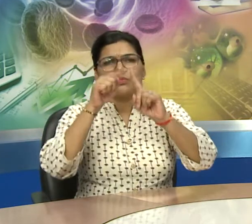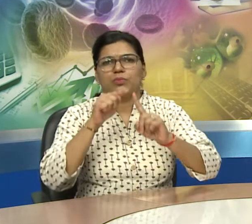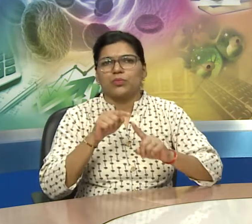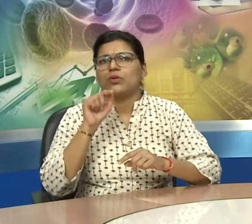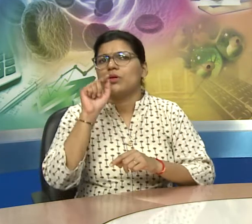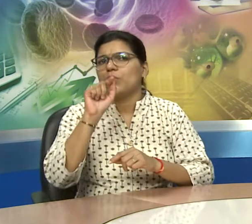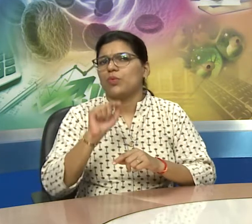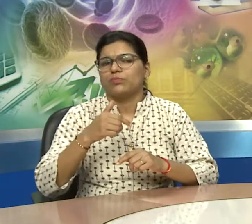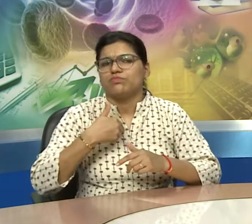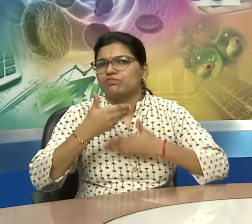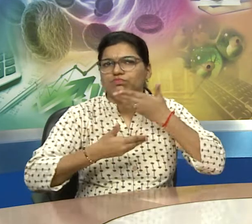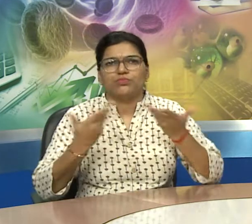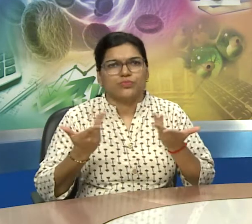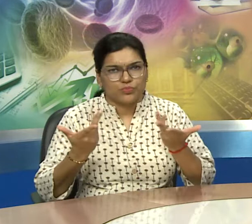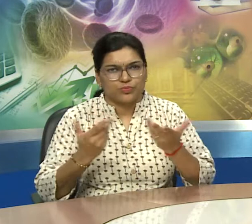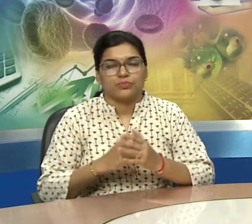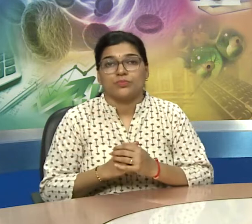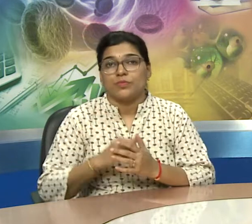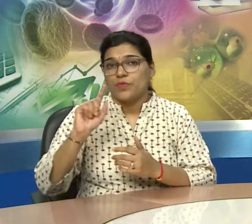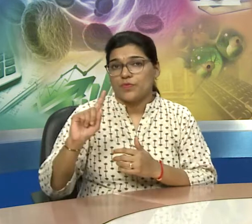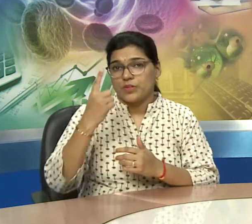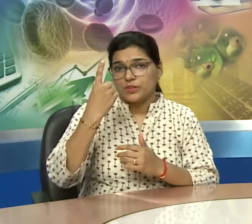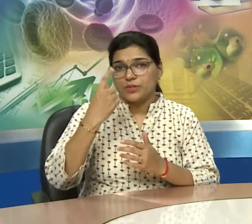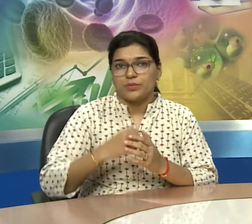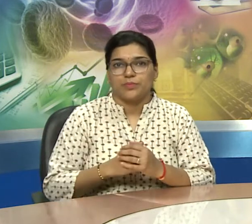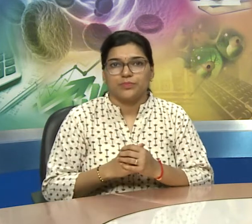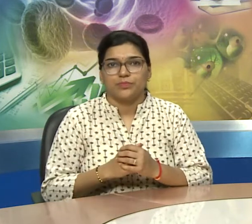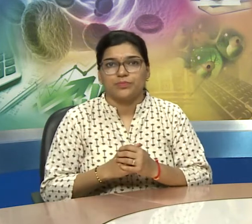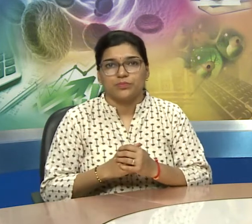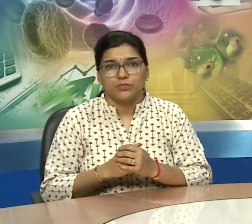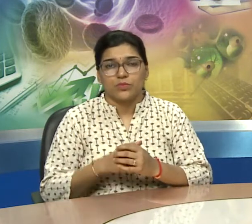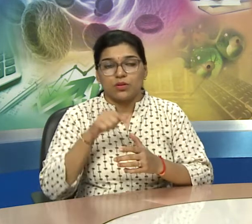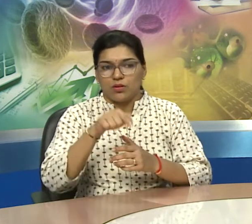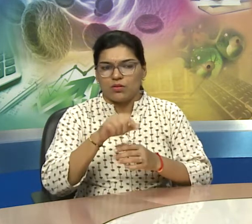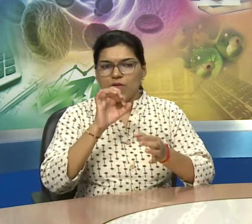Let us have a look at the objectives of this part of the video.